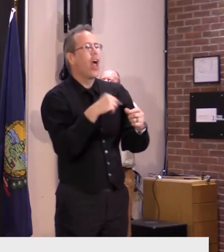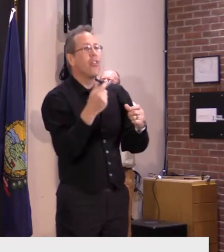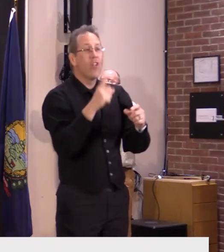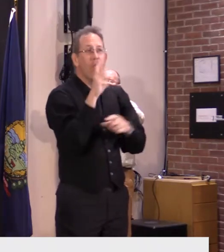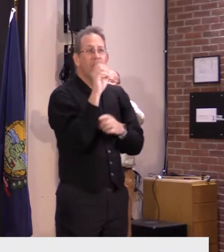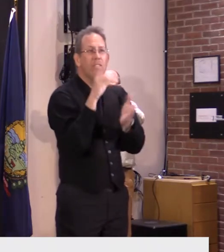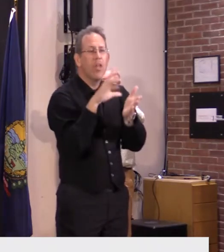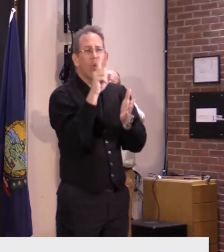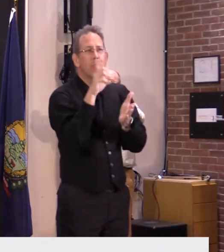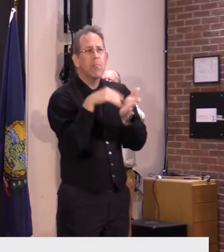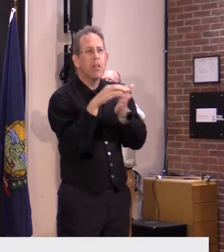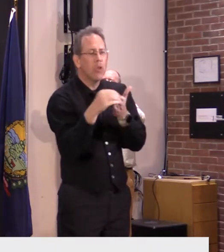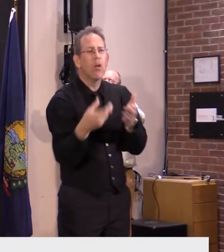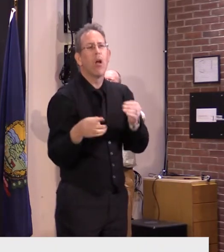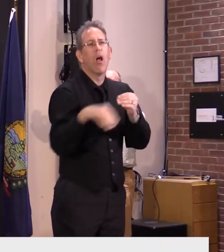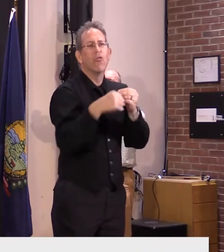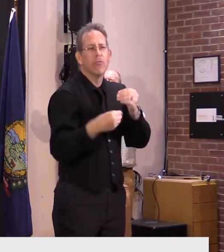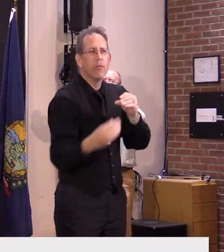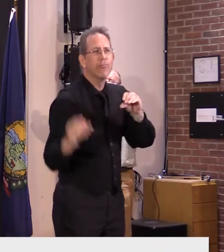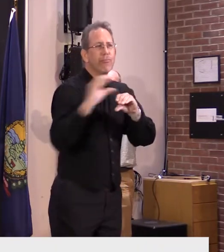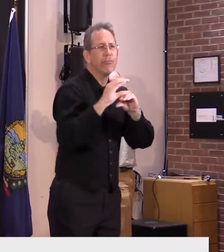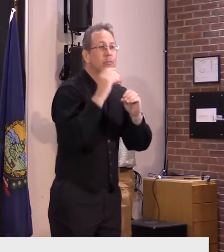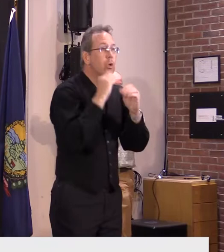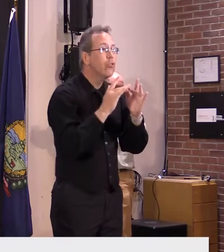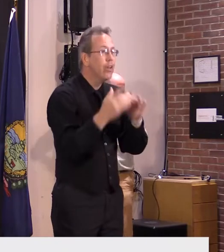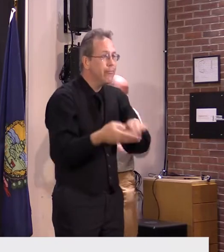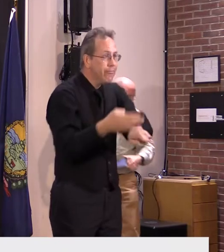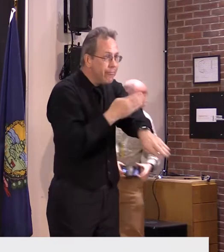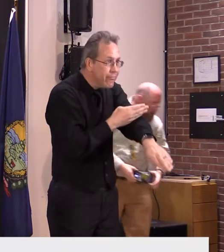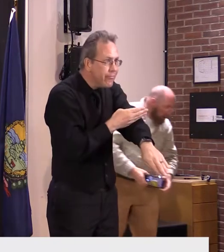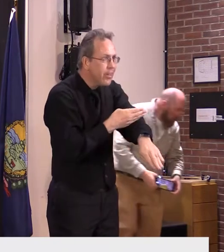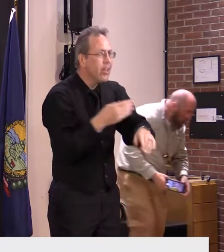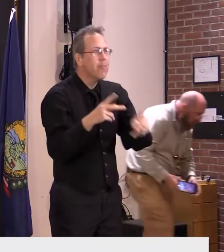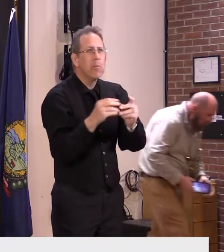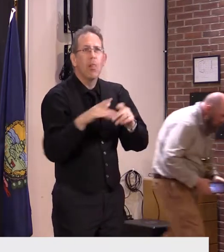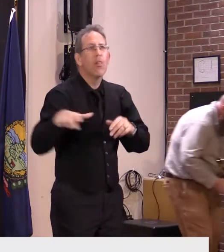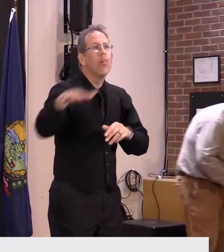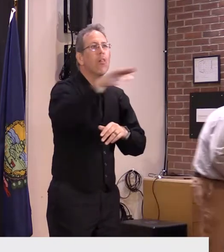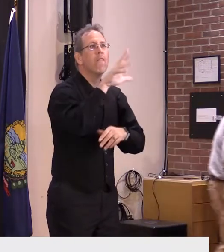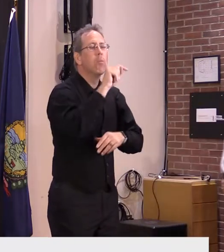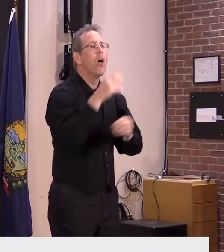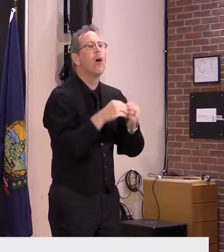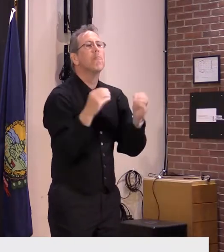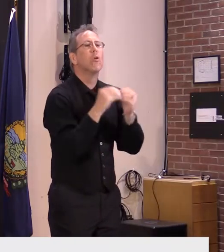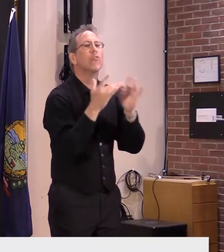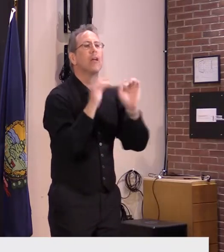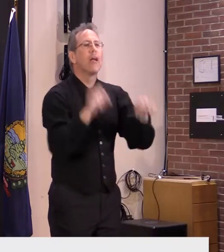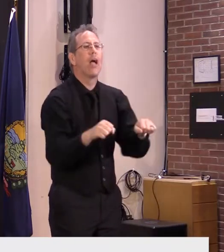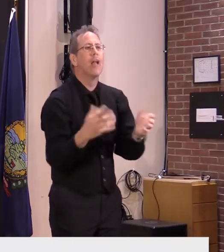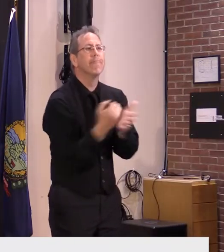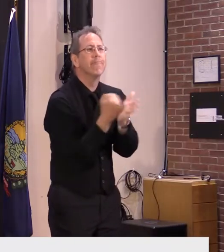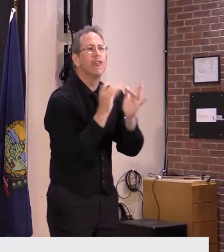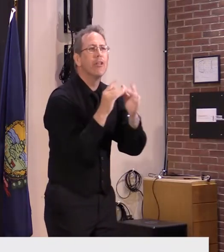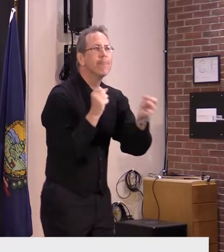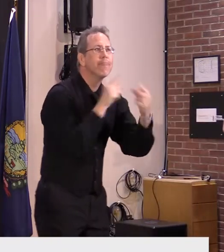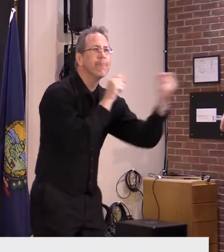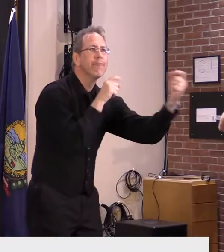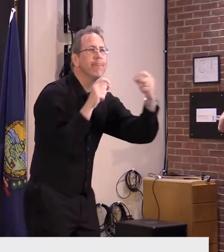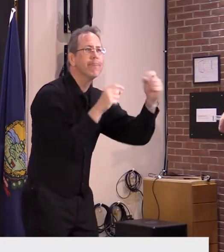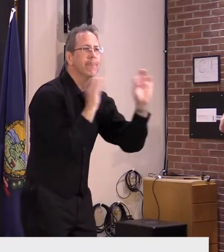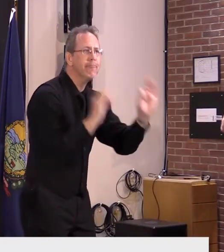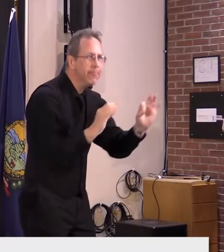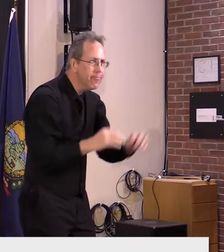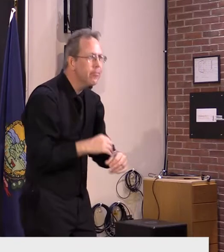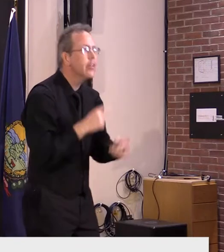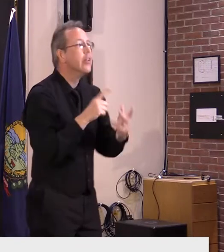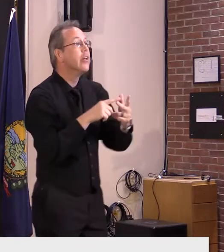majority of Vermonters with internet access. I also requested historic funding for climate change mitigation.